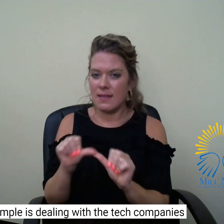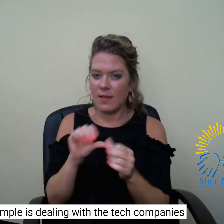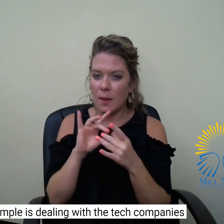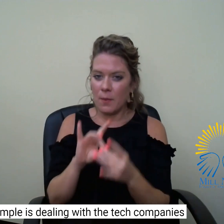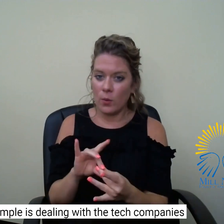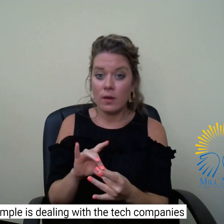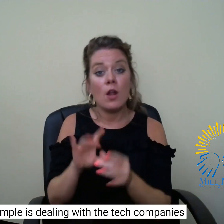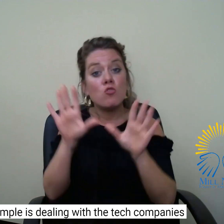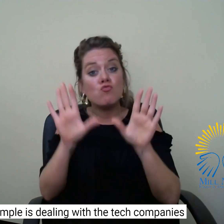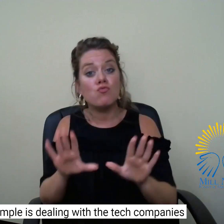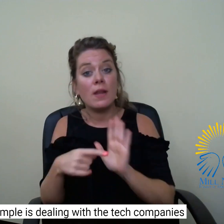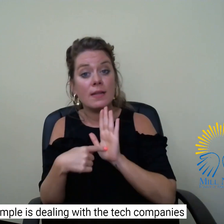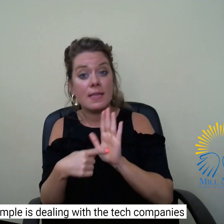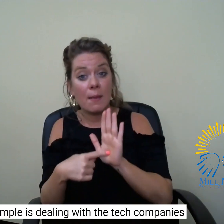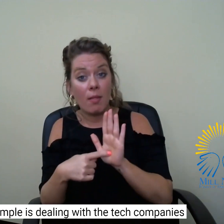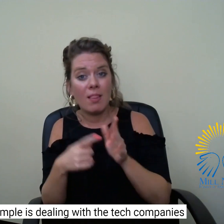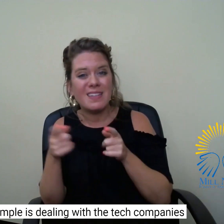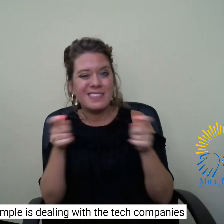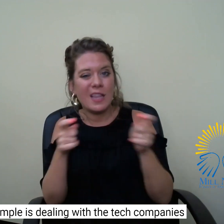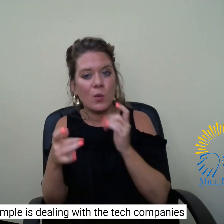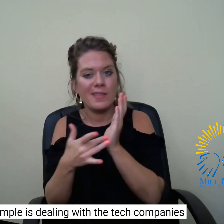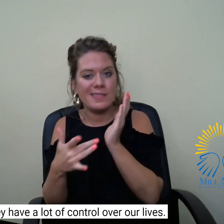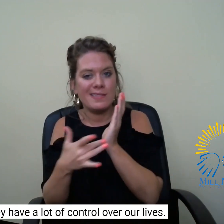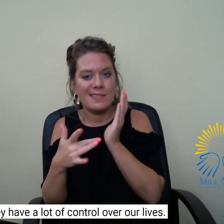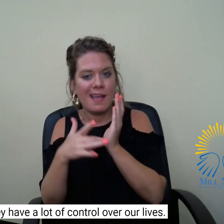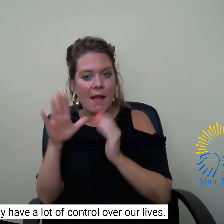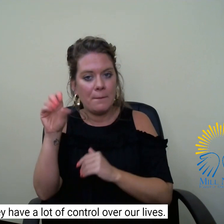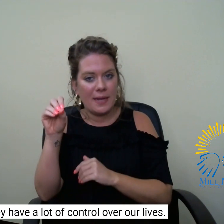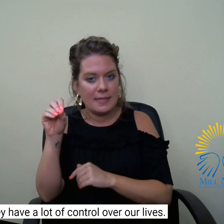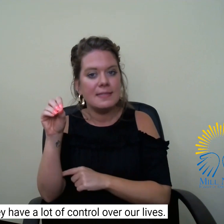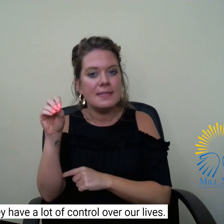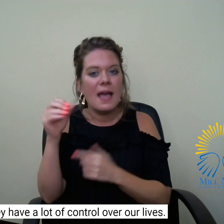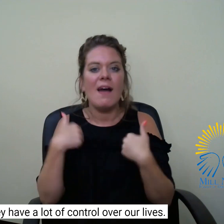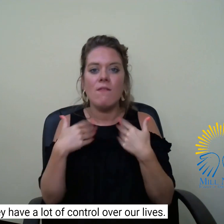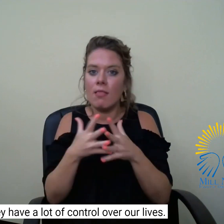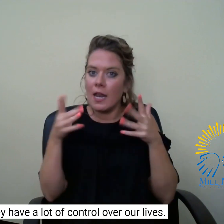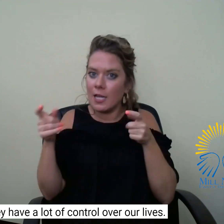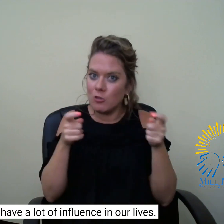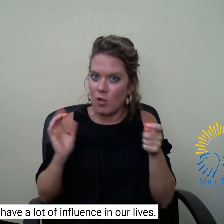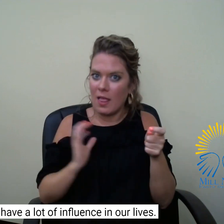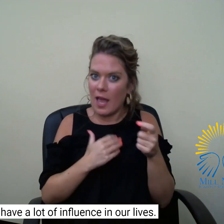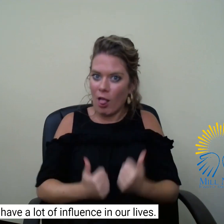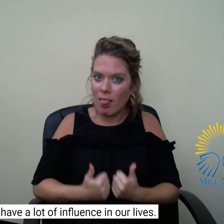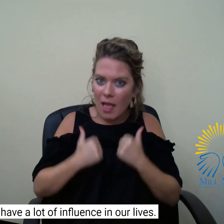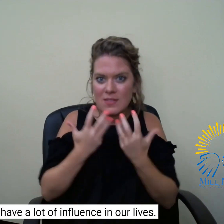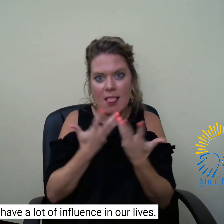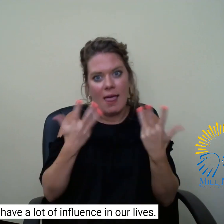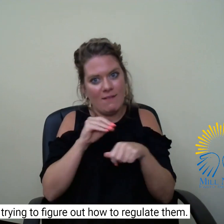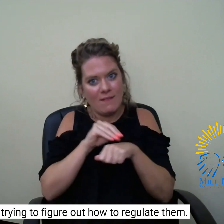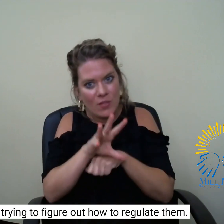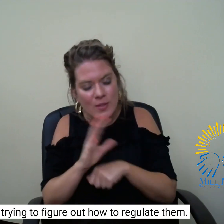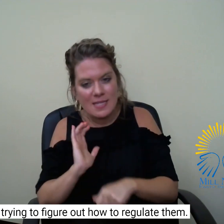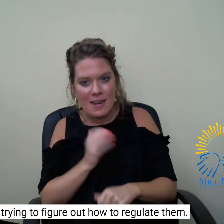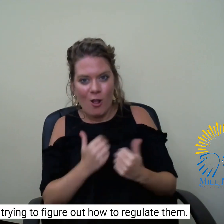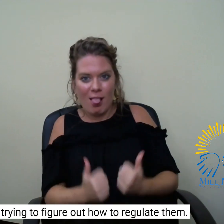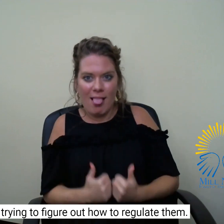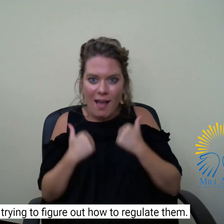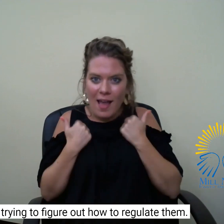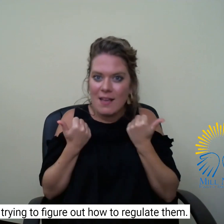great example is dealing with the tech companies, and they have a lot of control over our lives. They have a lot of influence in our lives. Congress is trying to figure out how to regulate